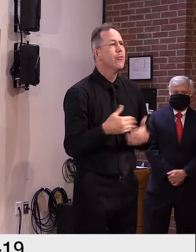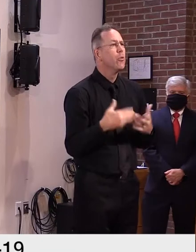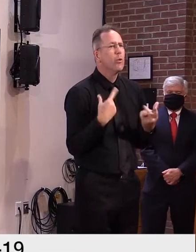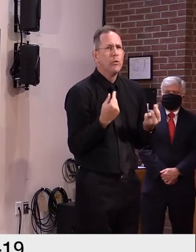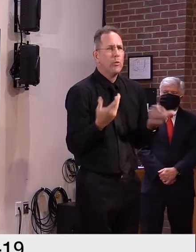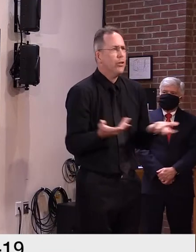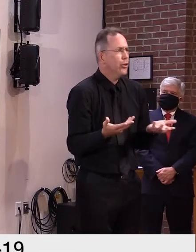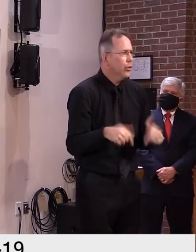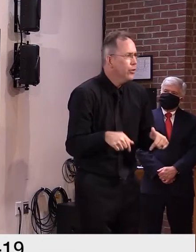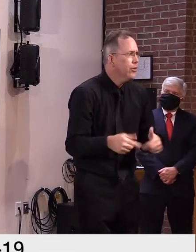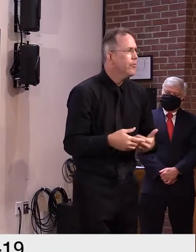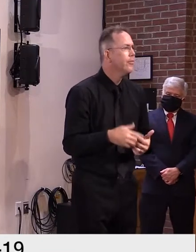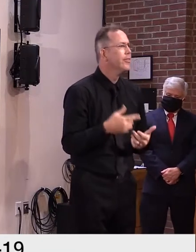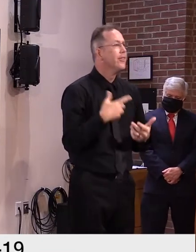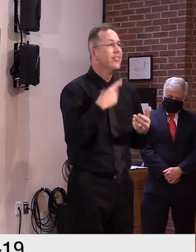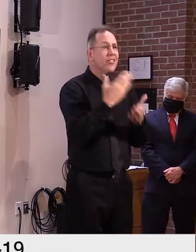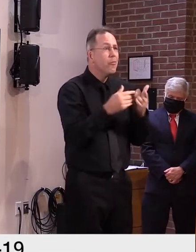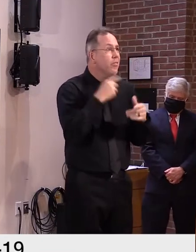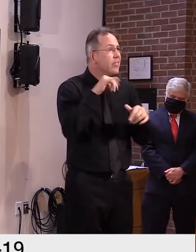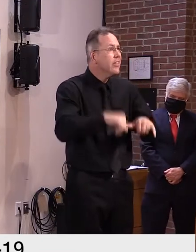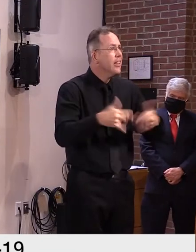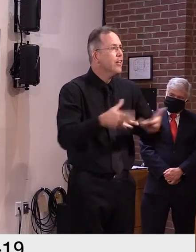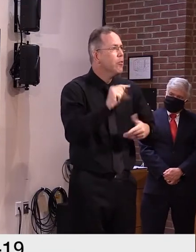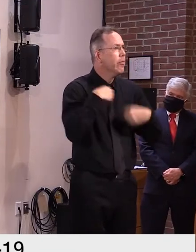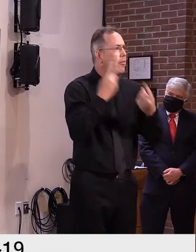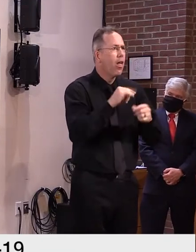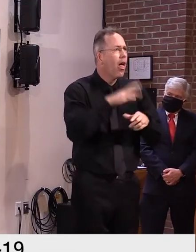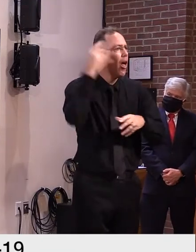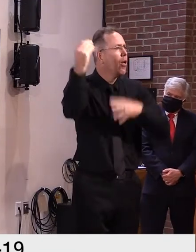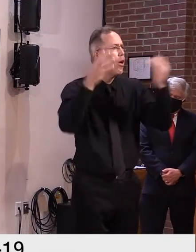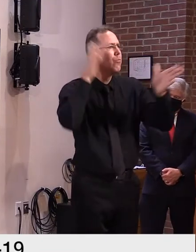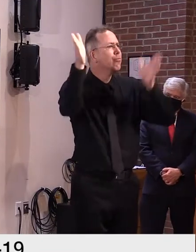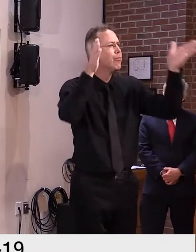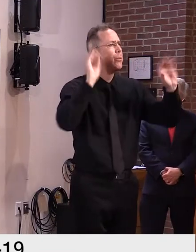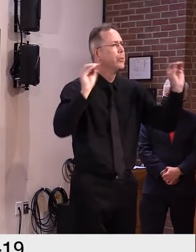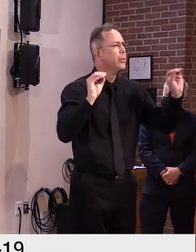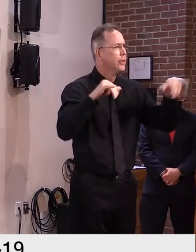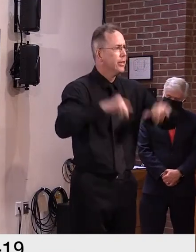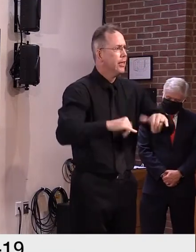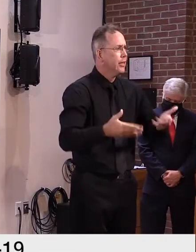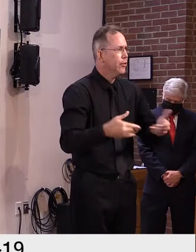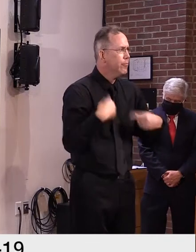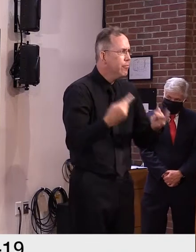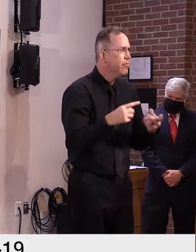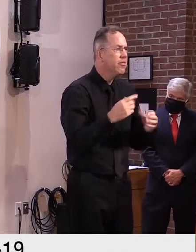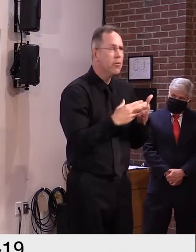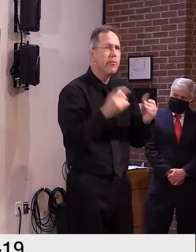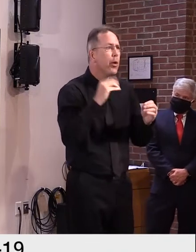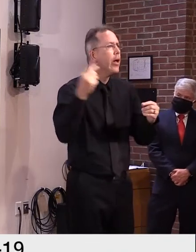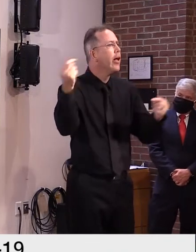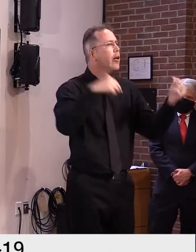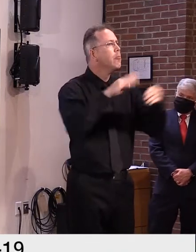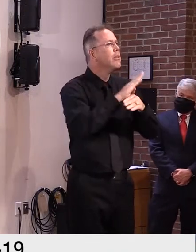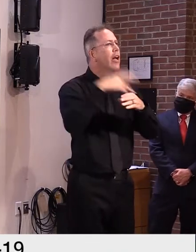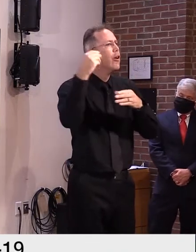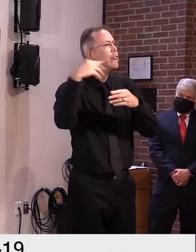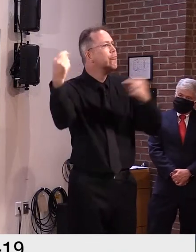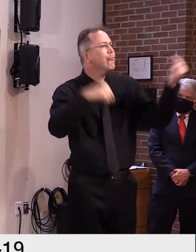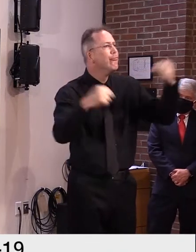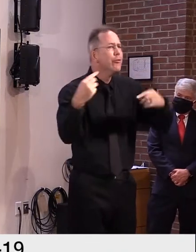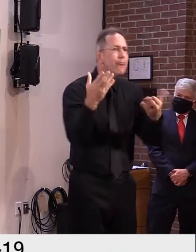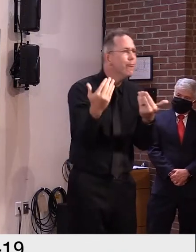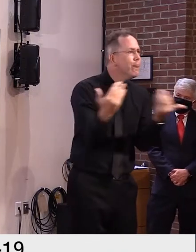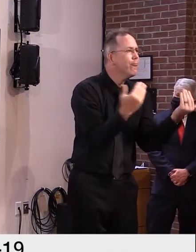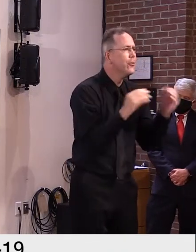aren't traveling as much. And fortunately, unfortunately, we live in a beautiful state where tourism is